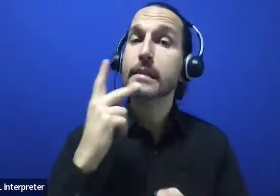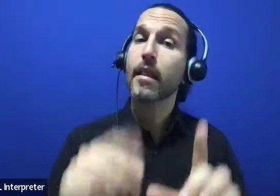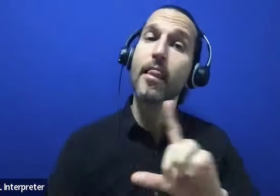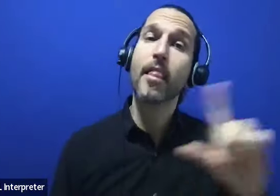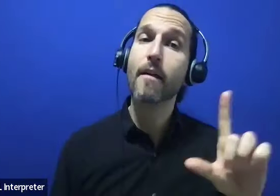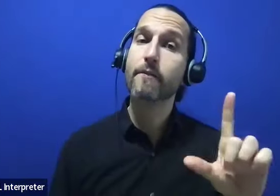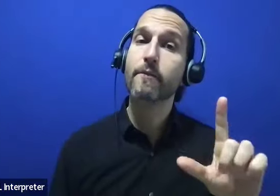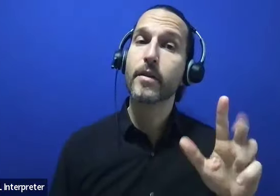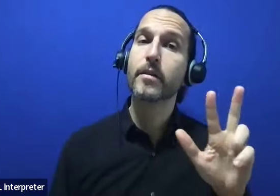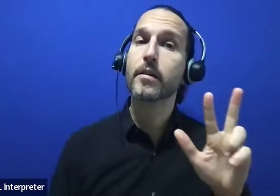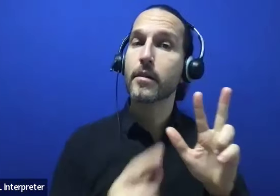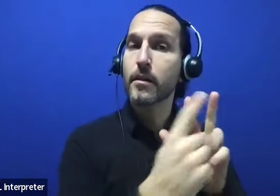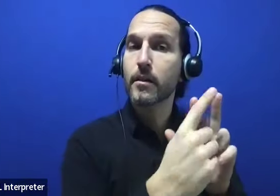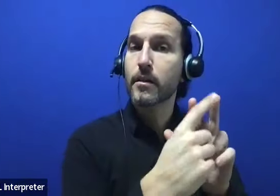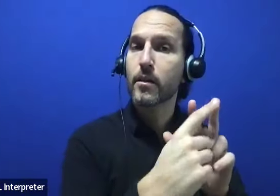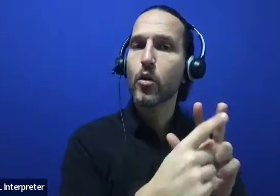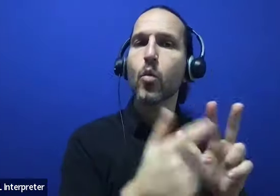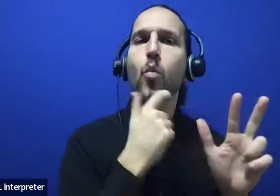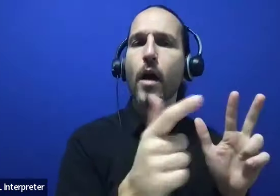left, he's watching TV.